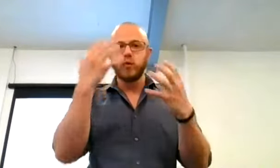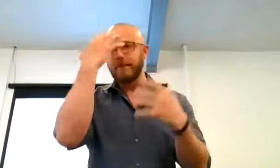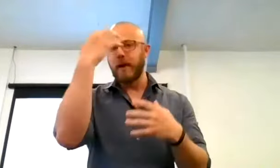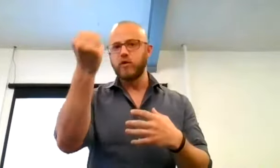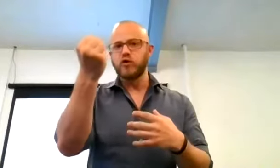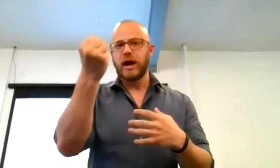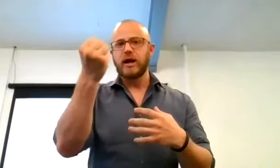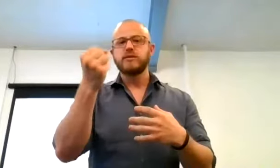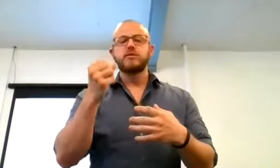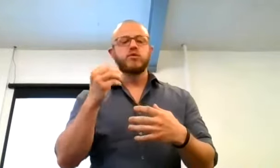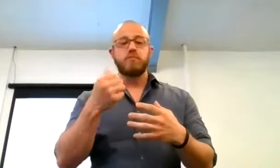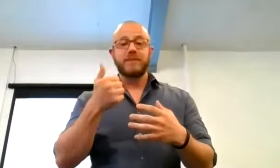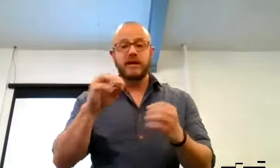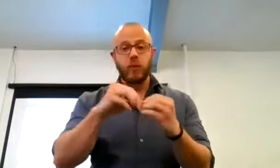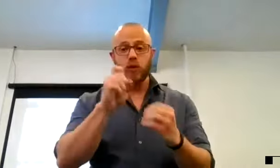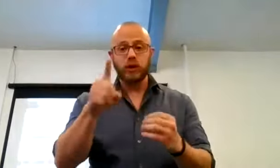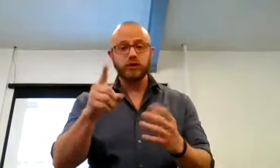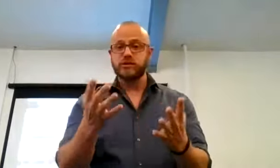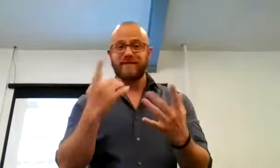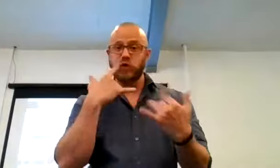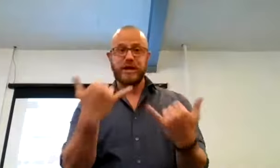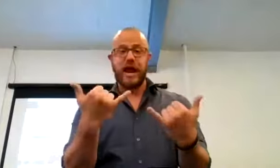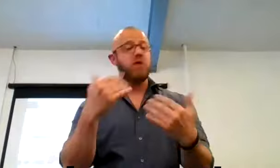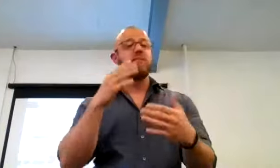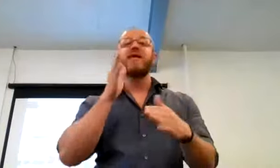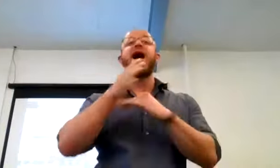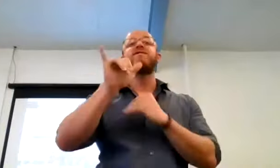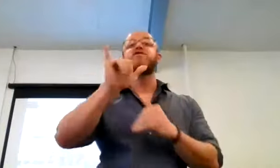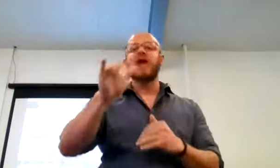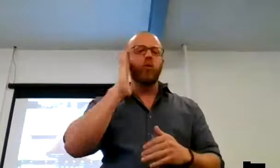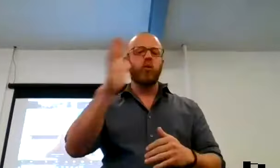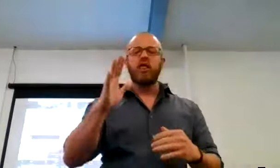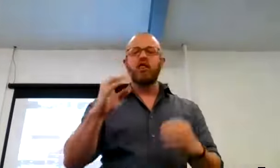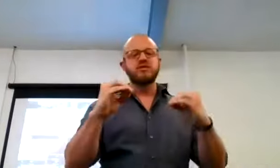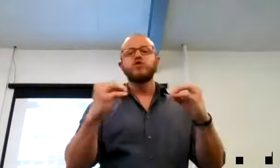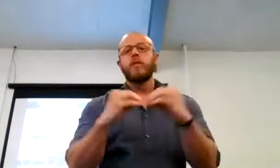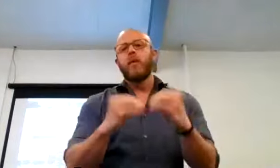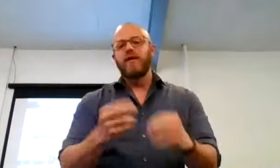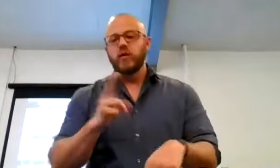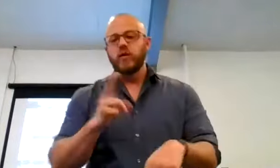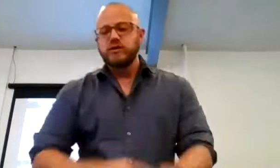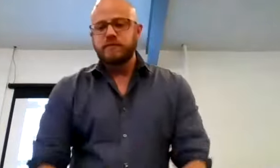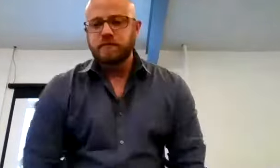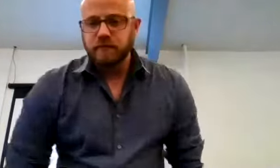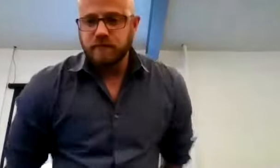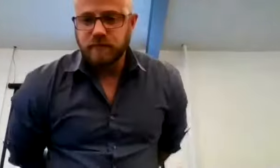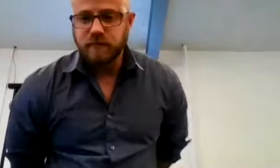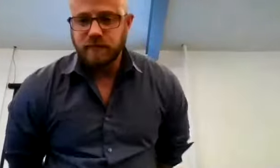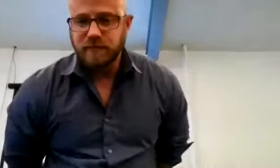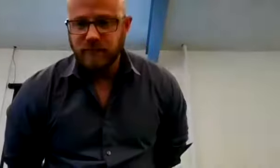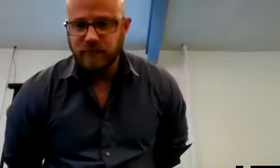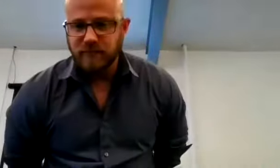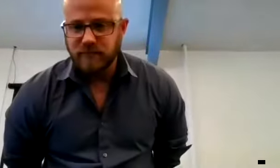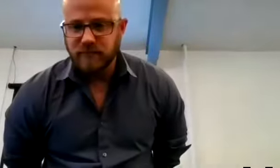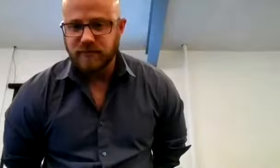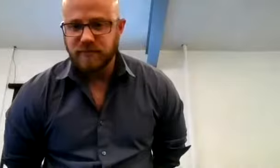it's a lot of, that you have to memorize. So if you guys have any, if there are no more questions for now, of course, we'll go on, but if you need